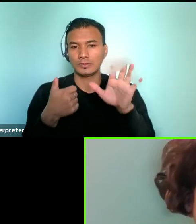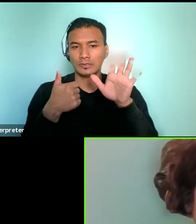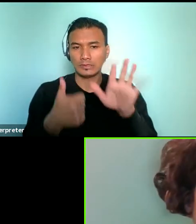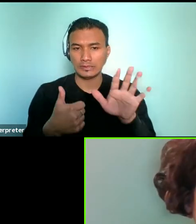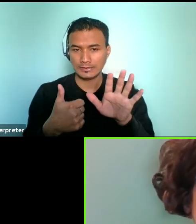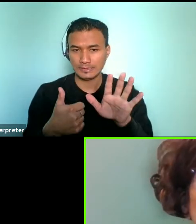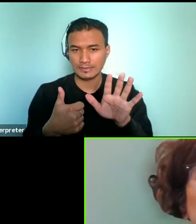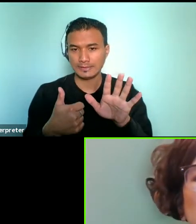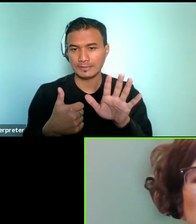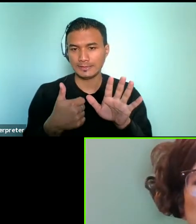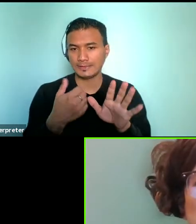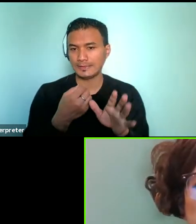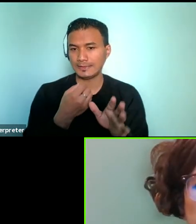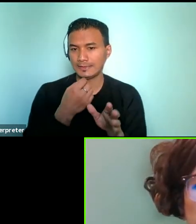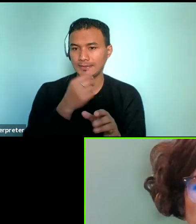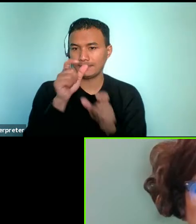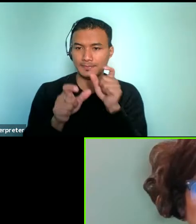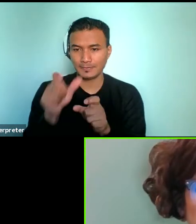six speakers,